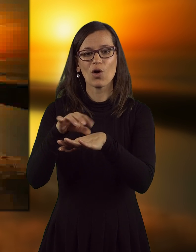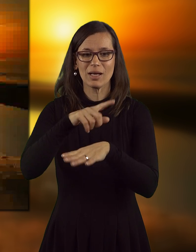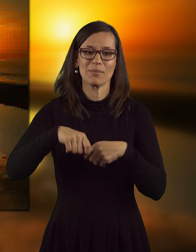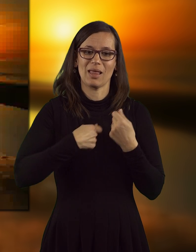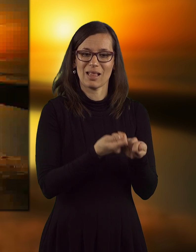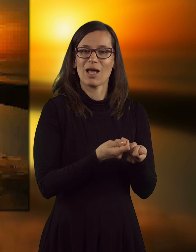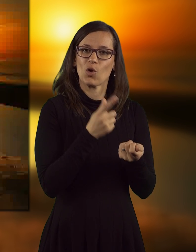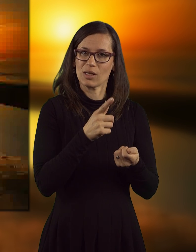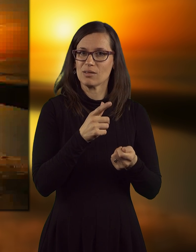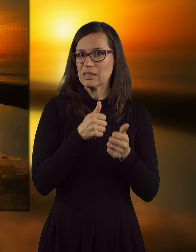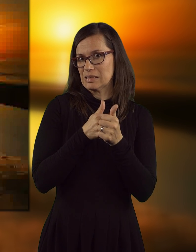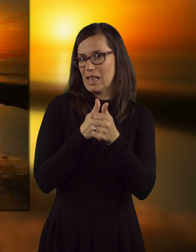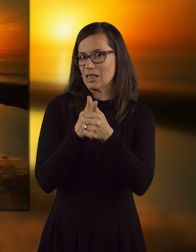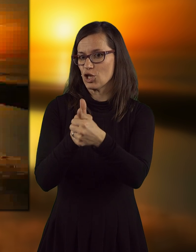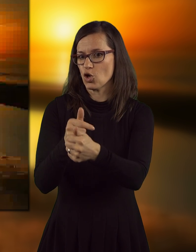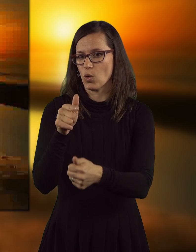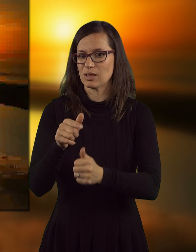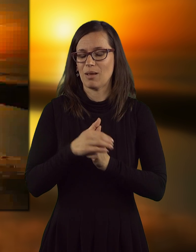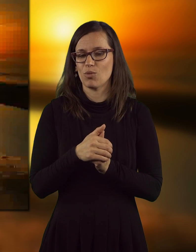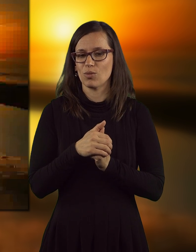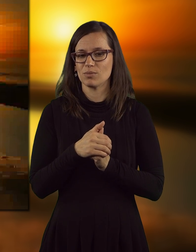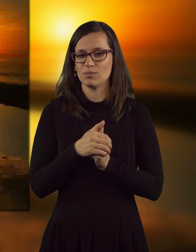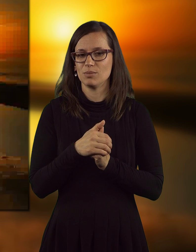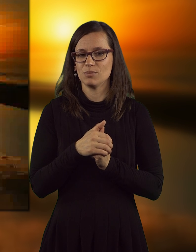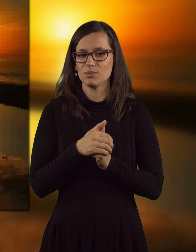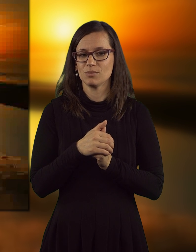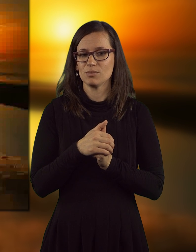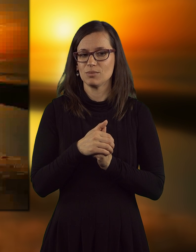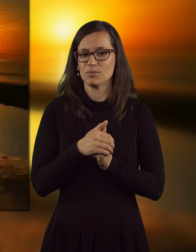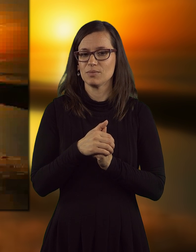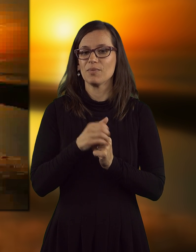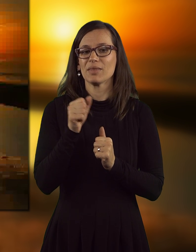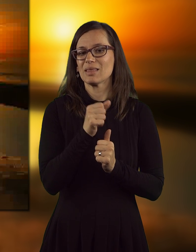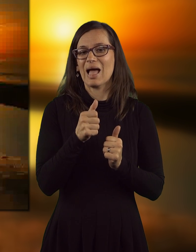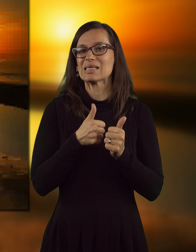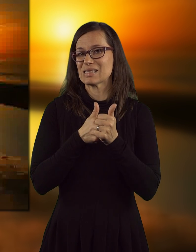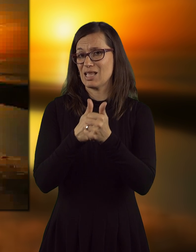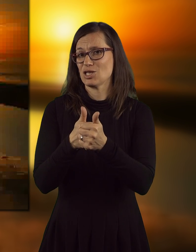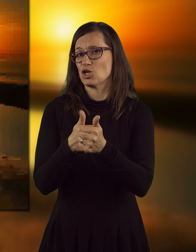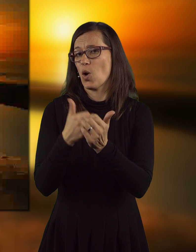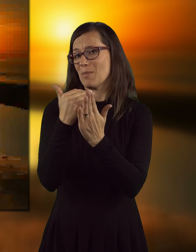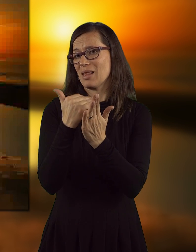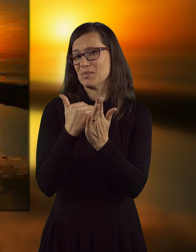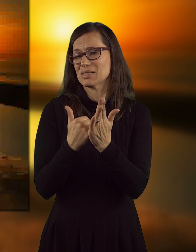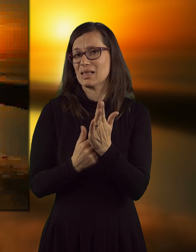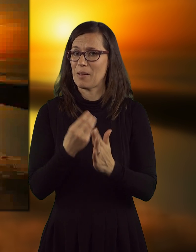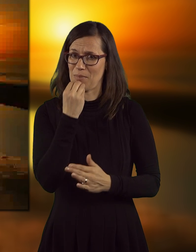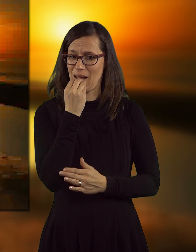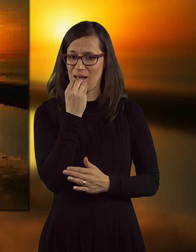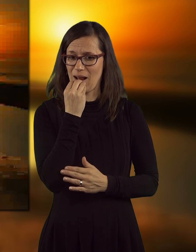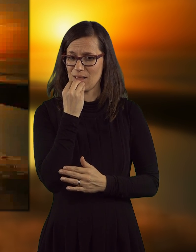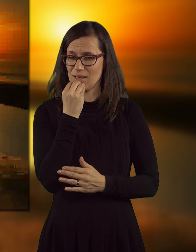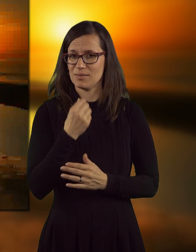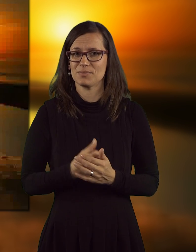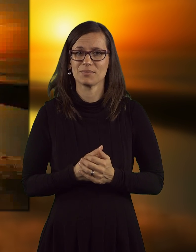follow the guidance that they're offered to, and to follow through. And then we have certain